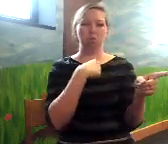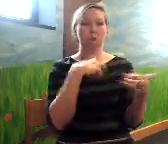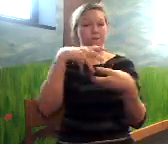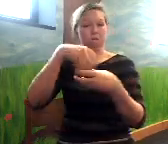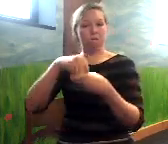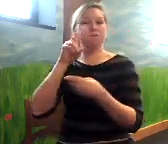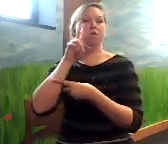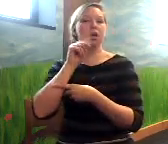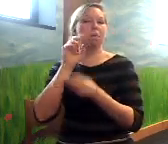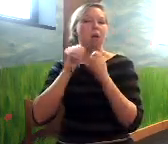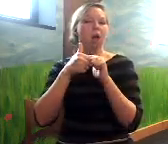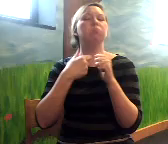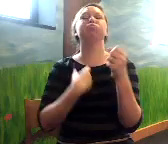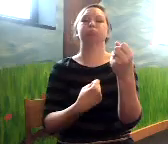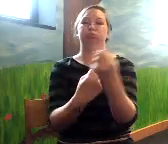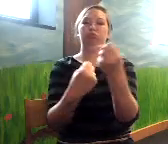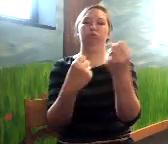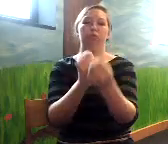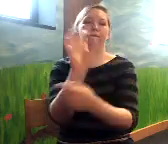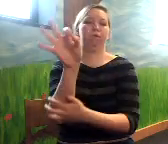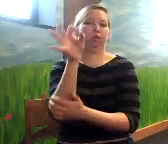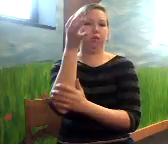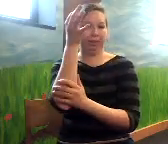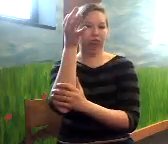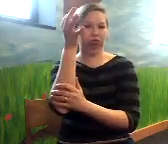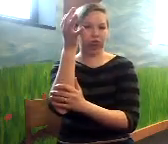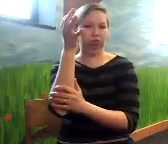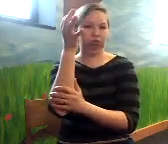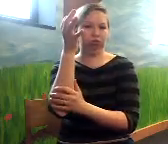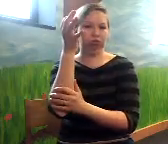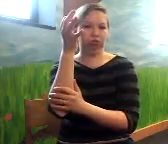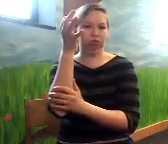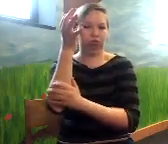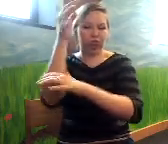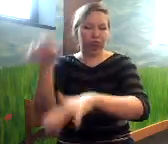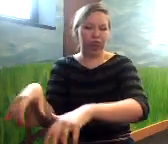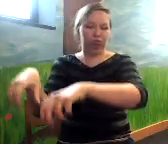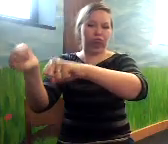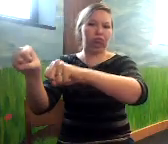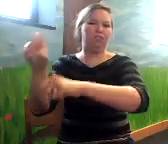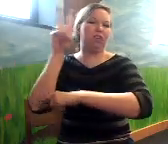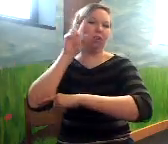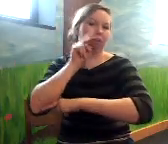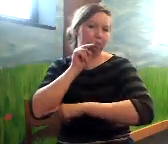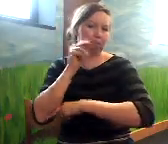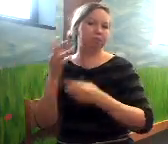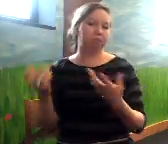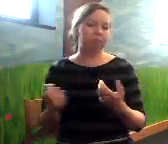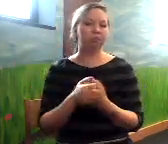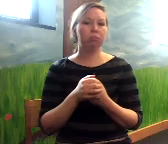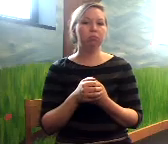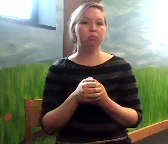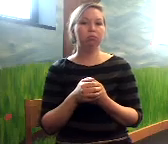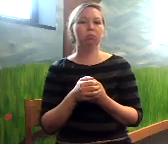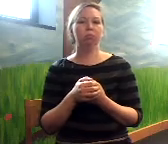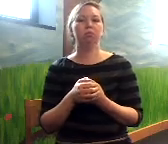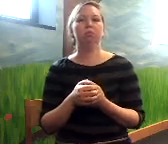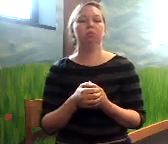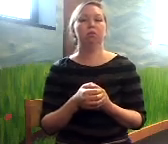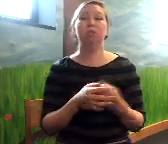the French came back in. They were there before the Japanese came in and pushed them out. And so, right